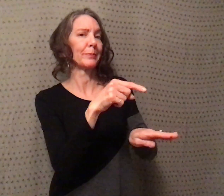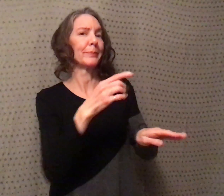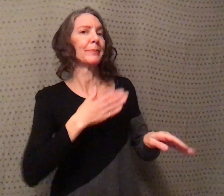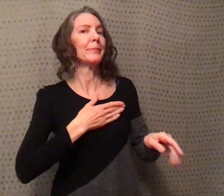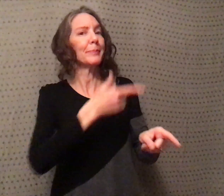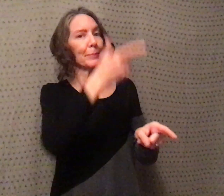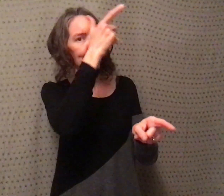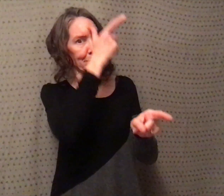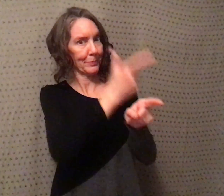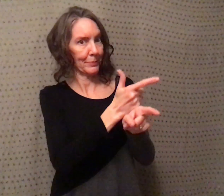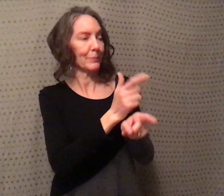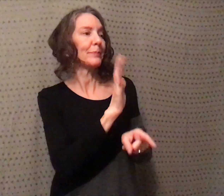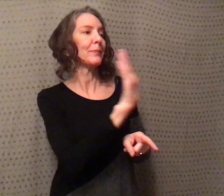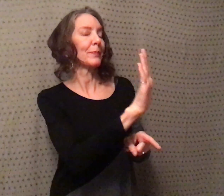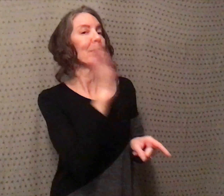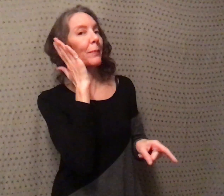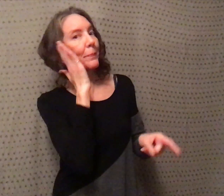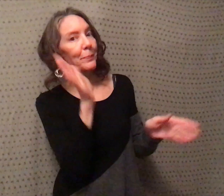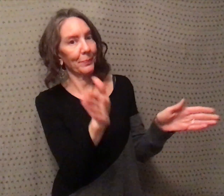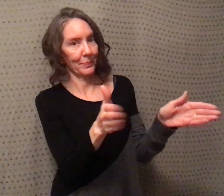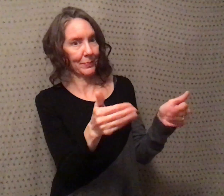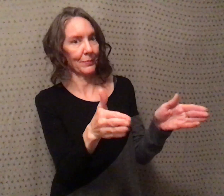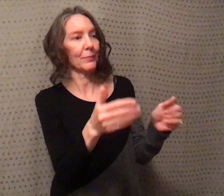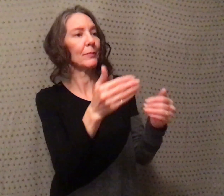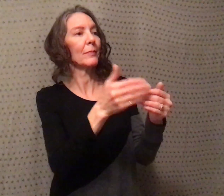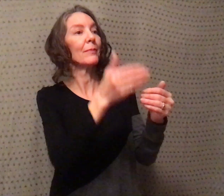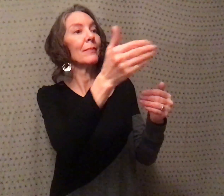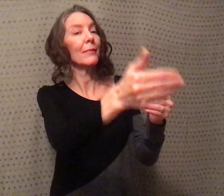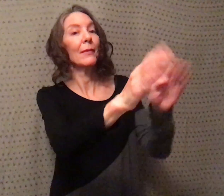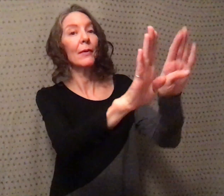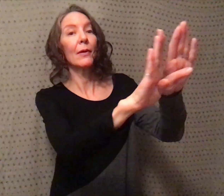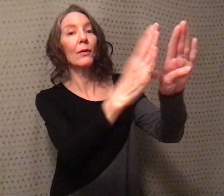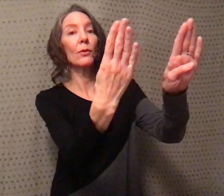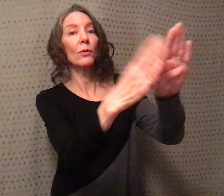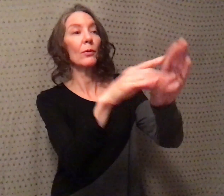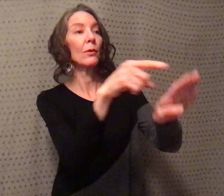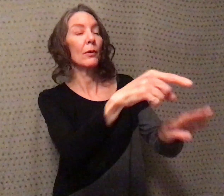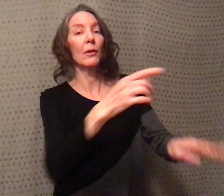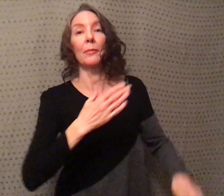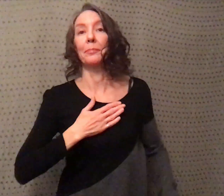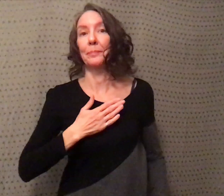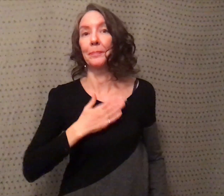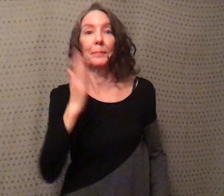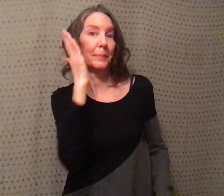This first door was my brother's bedroom, and then my bedroom was there.